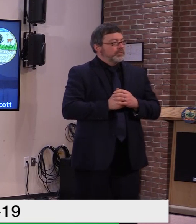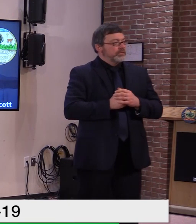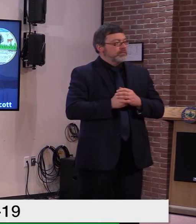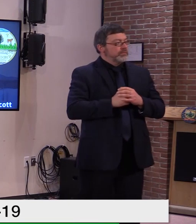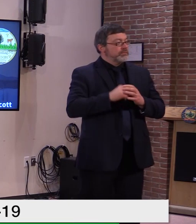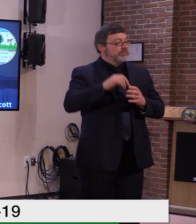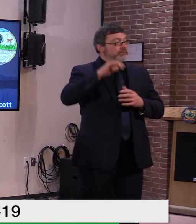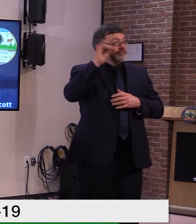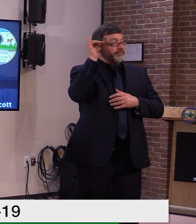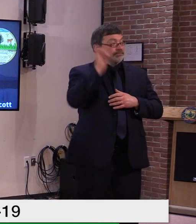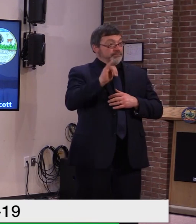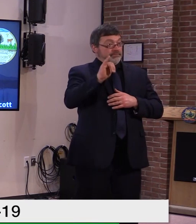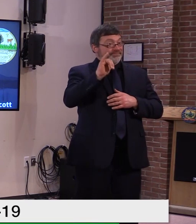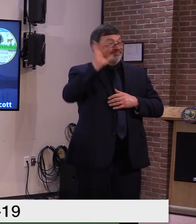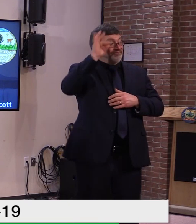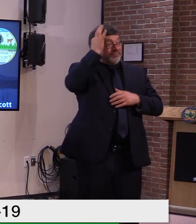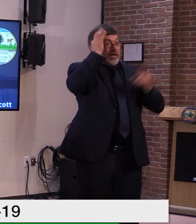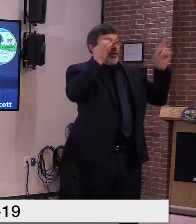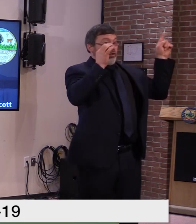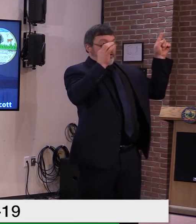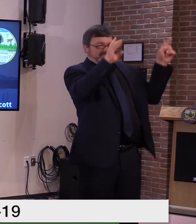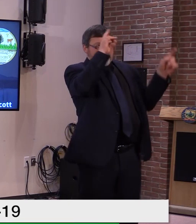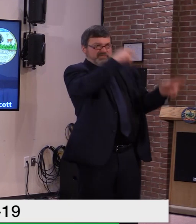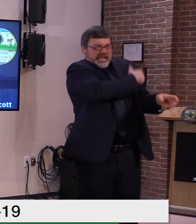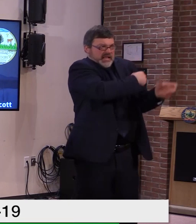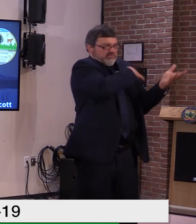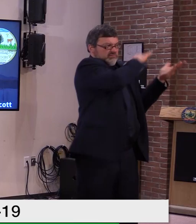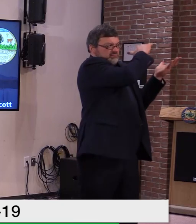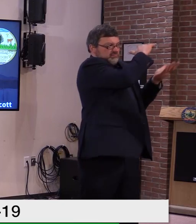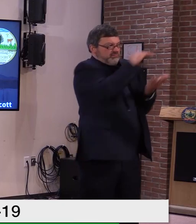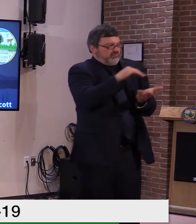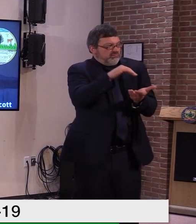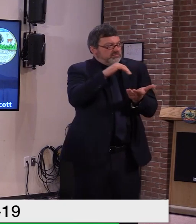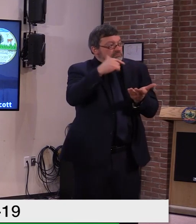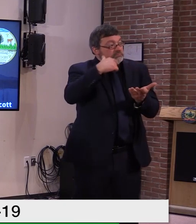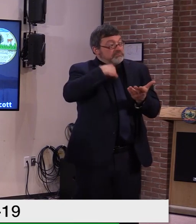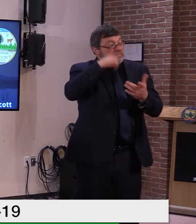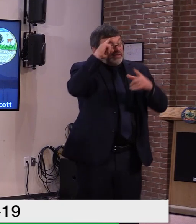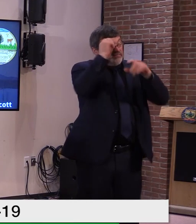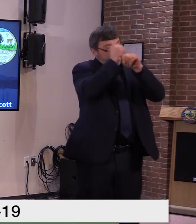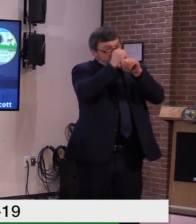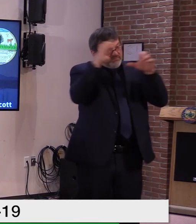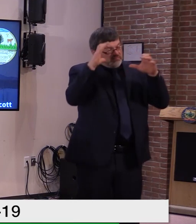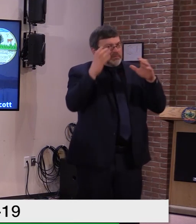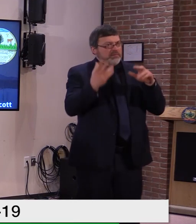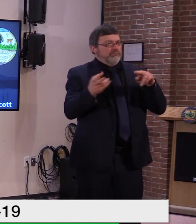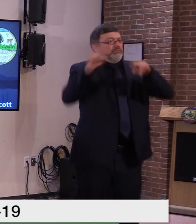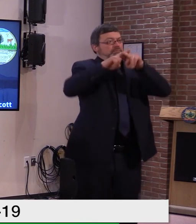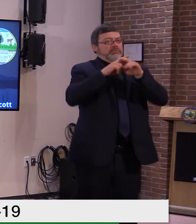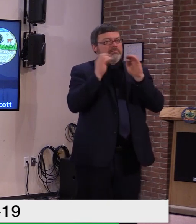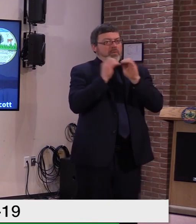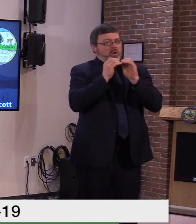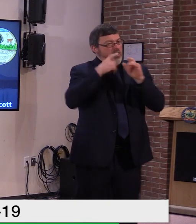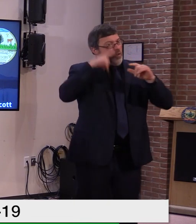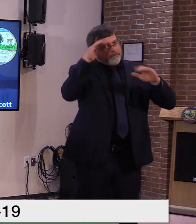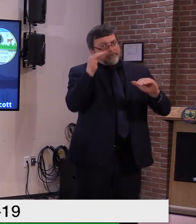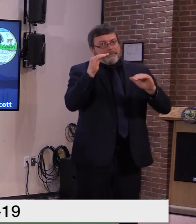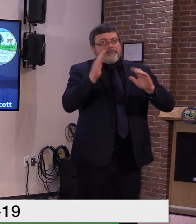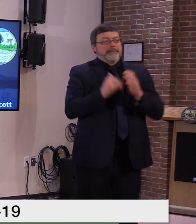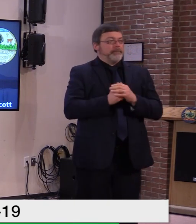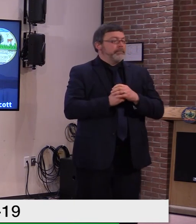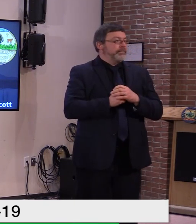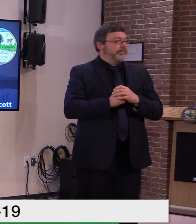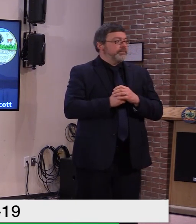that vaccination pace will accelerate over the next few weeks. However, I am concerned because our